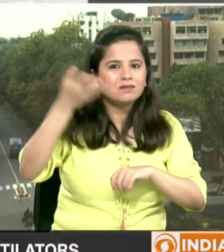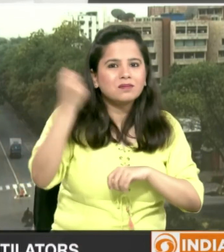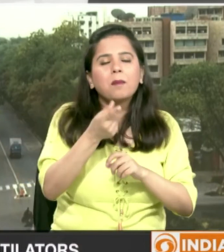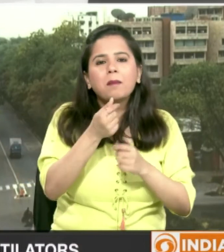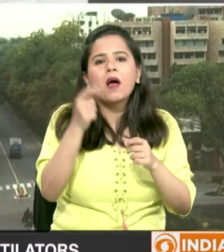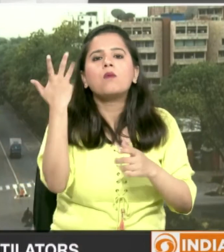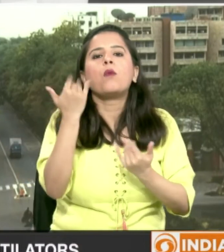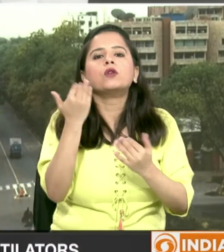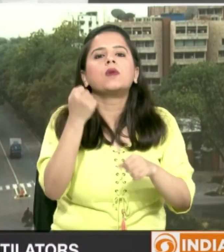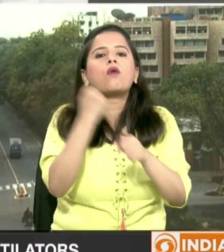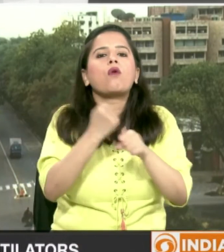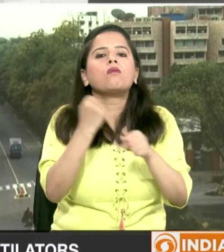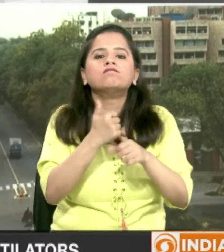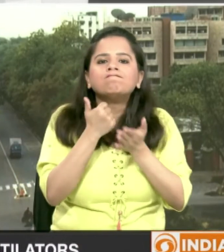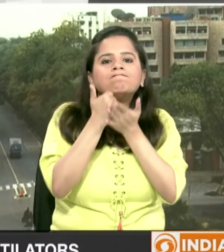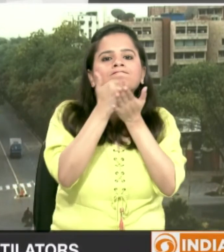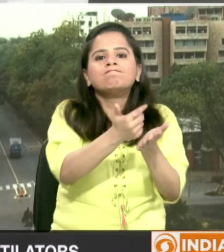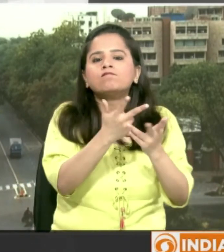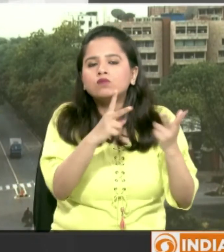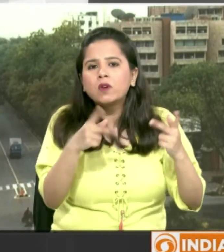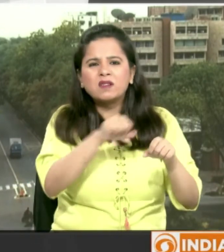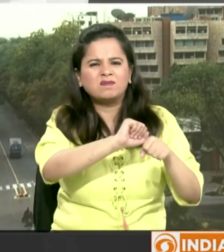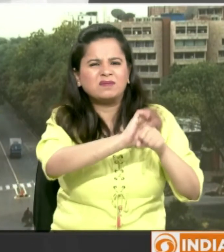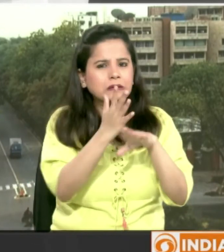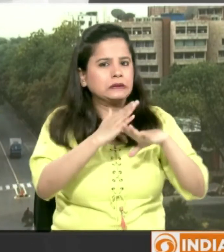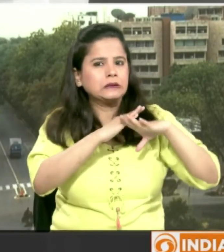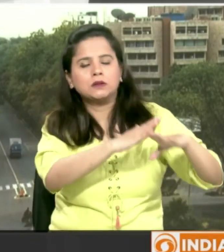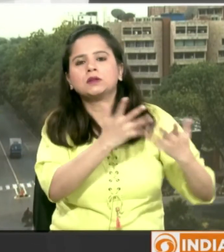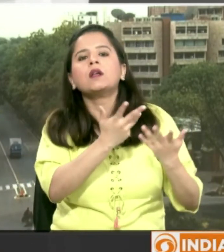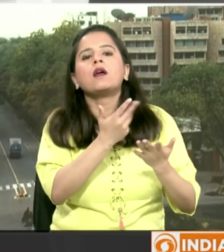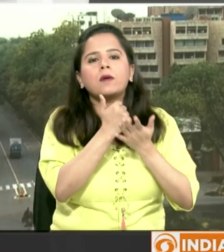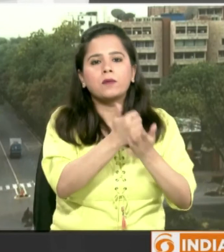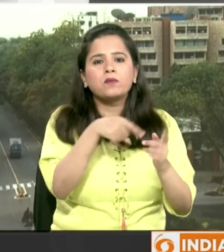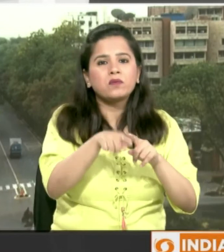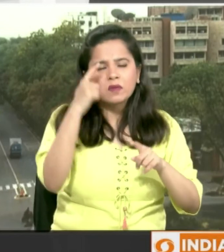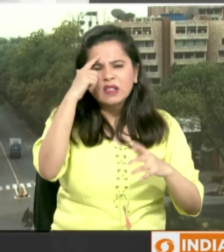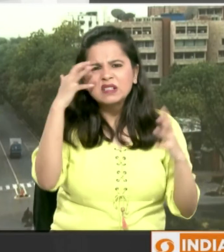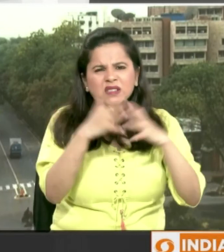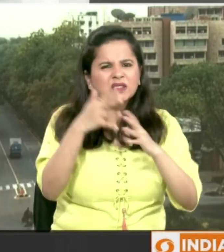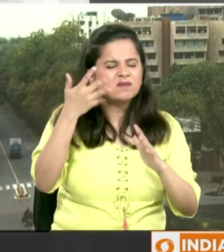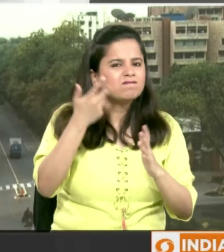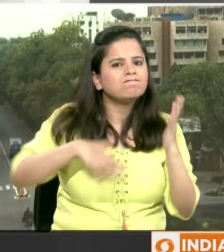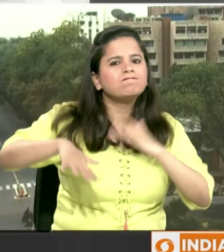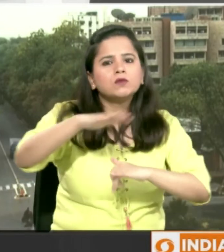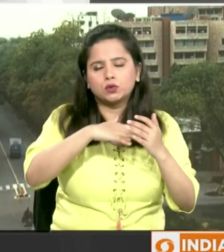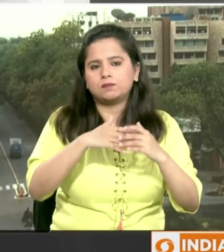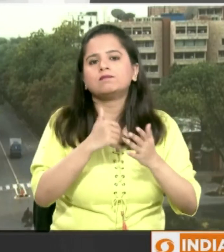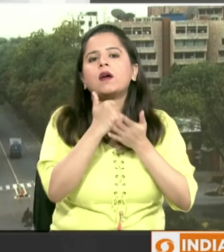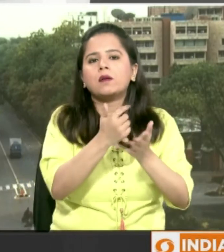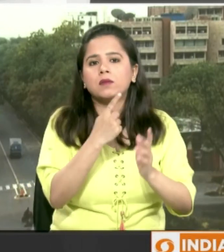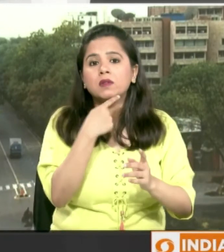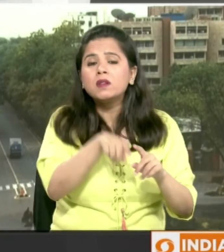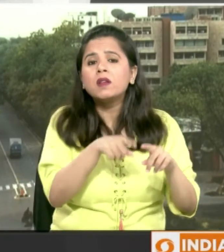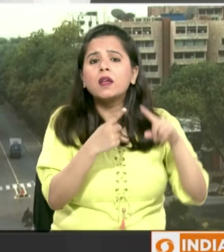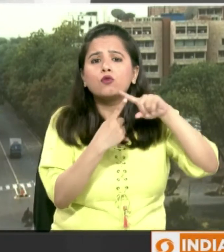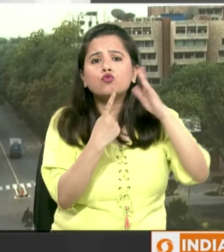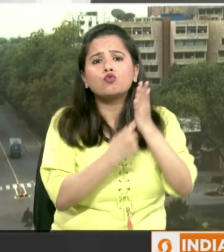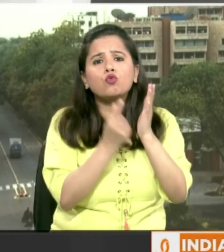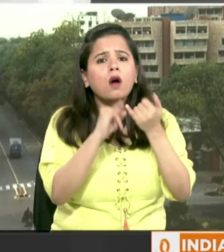the government fight against COVID-19 and similar distressing situations. The trust was formed